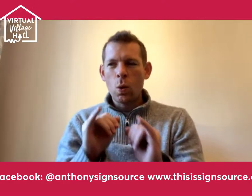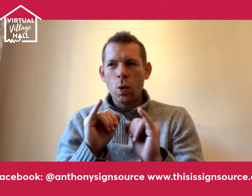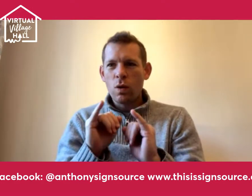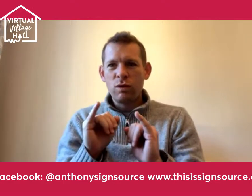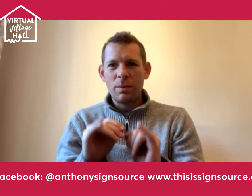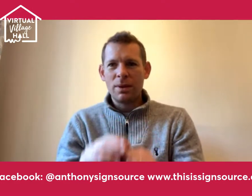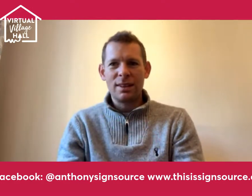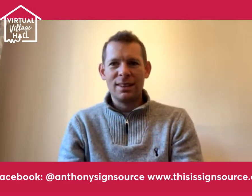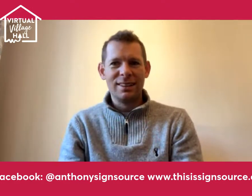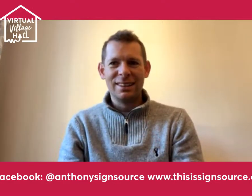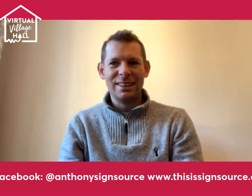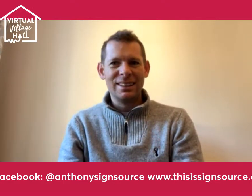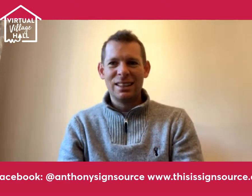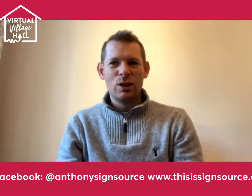Horrible, terrible, awful.